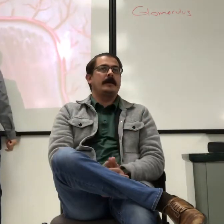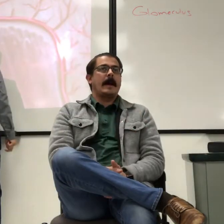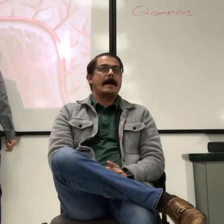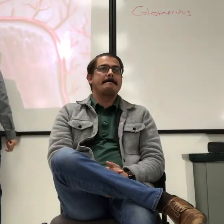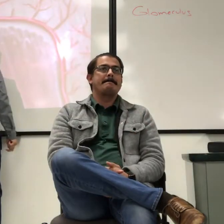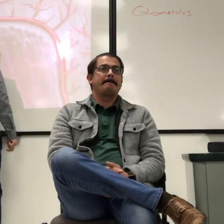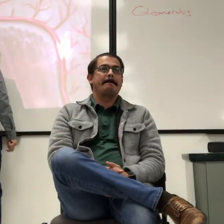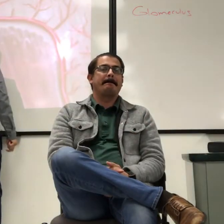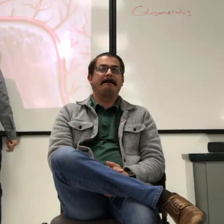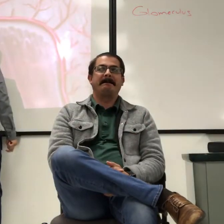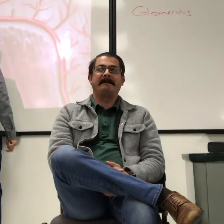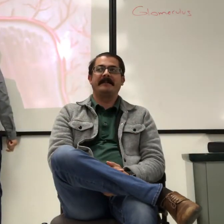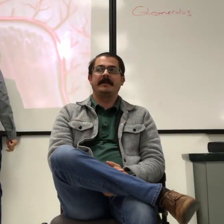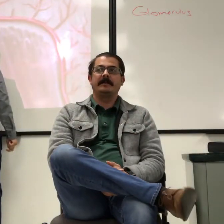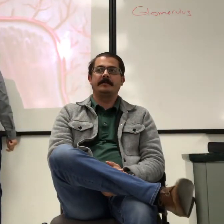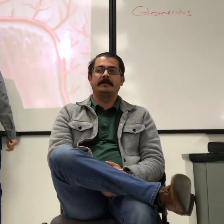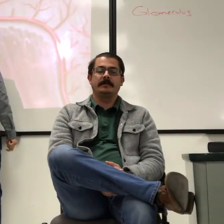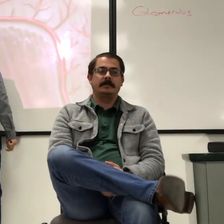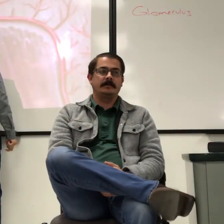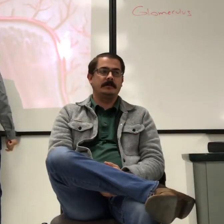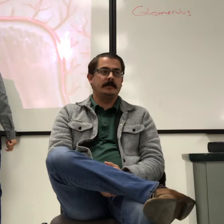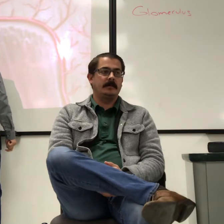Put a little capsule around that.